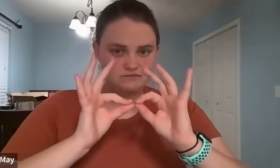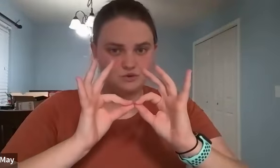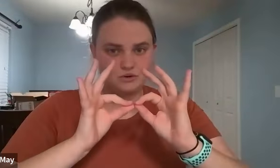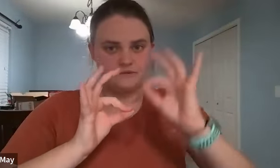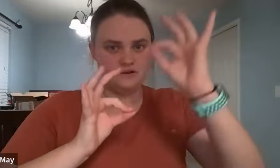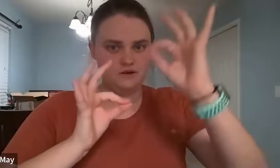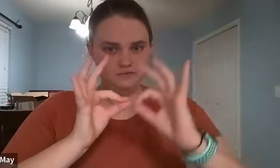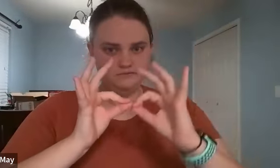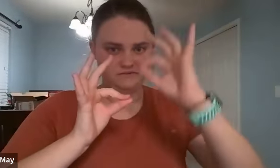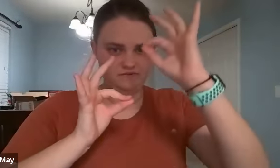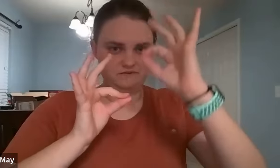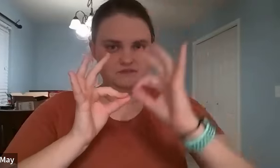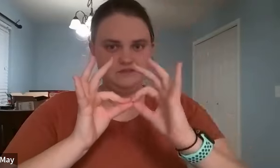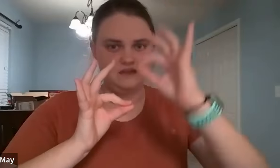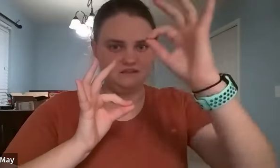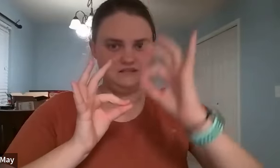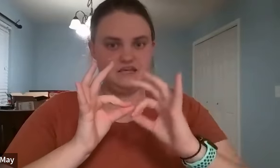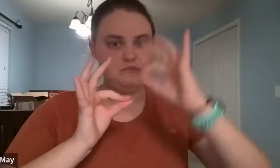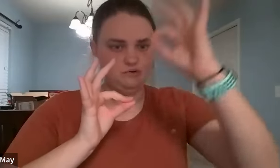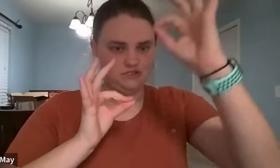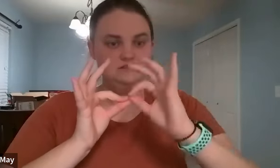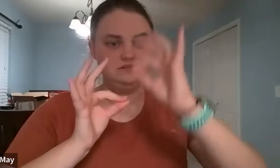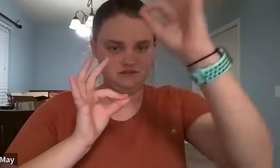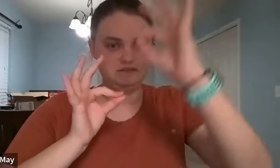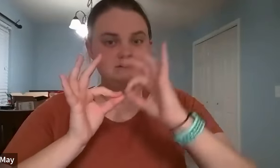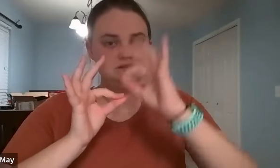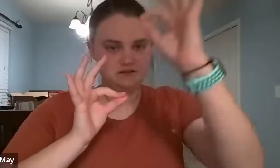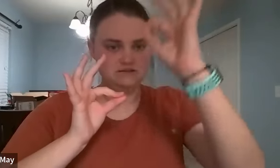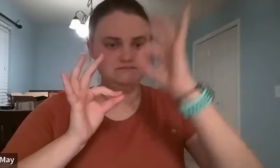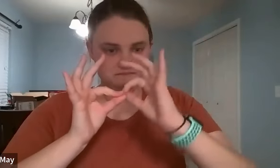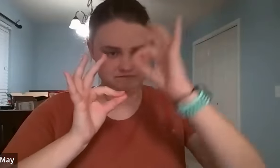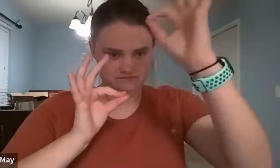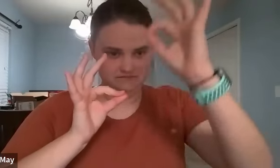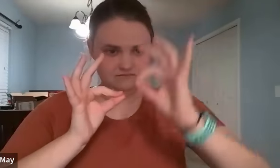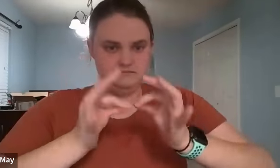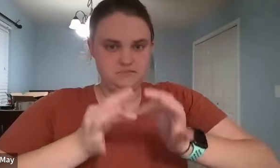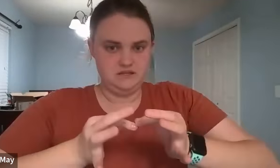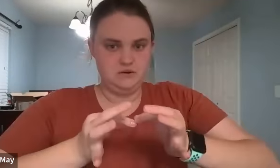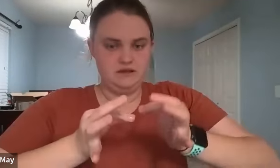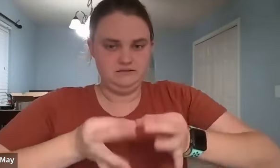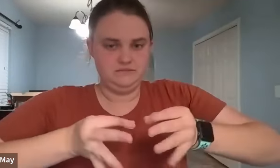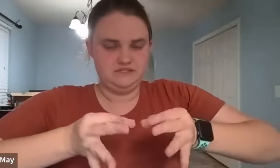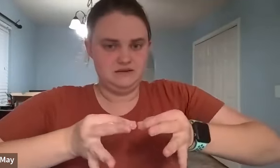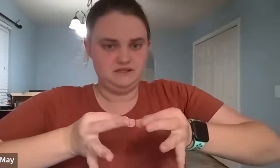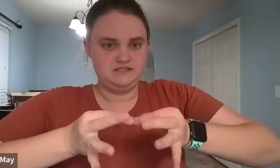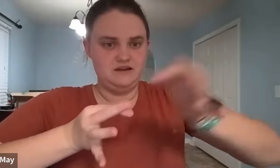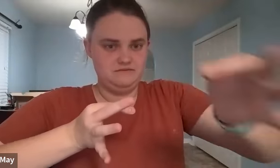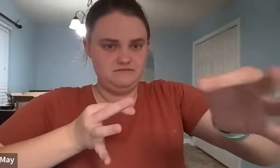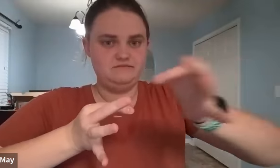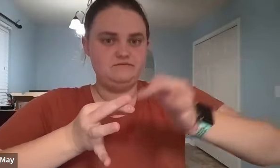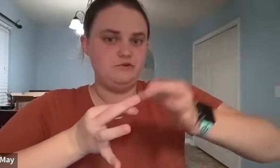sort of from below. That is that motion. But sideways. Yeah.